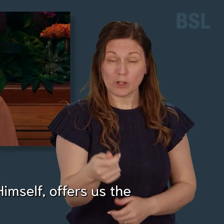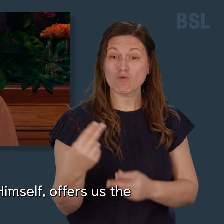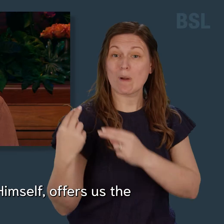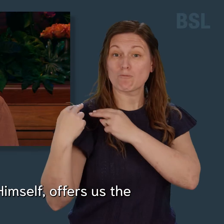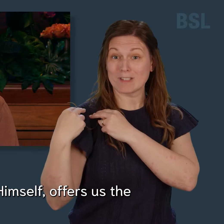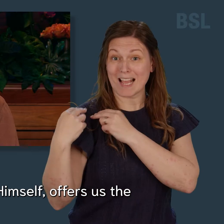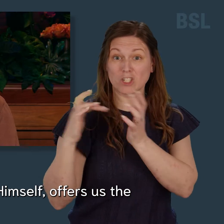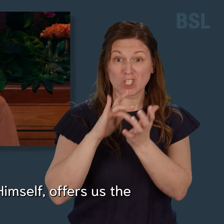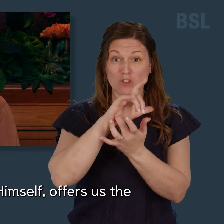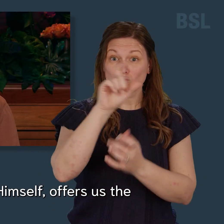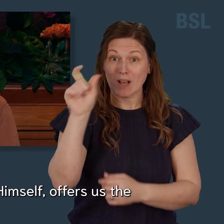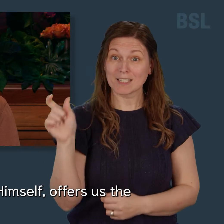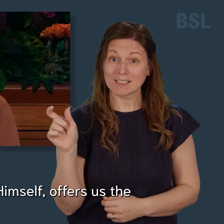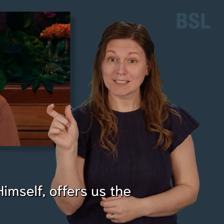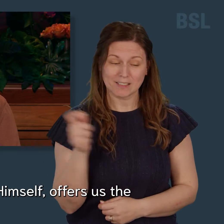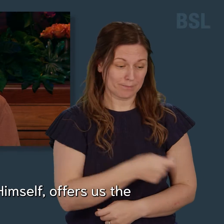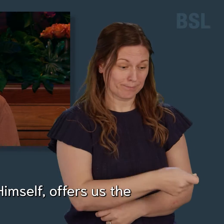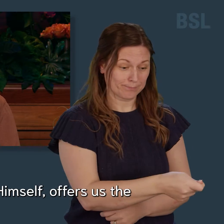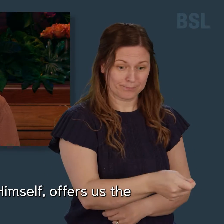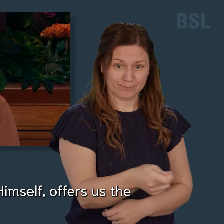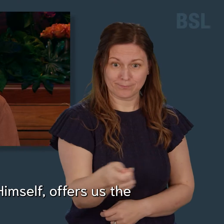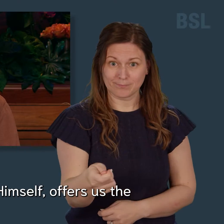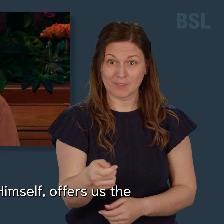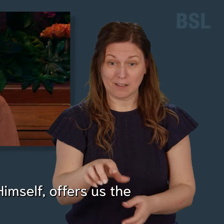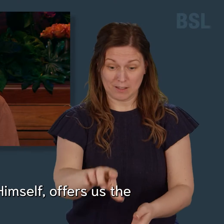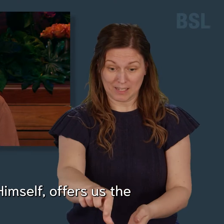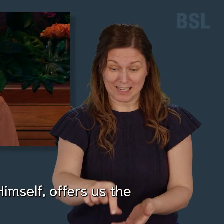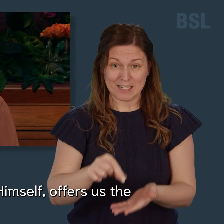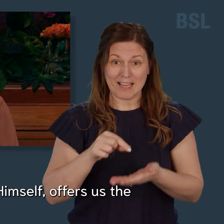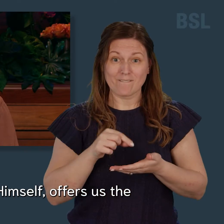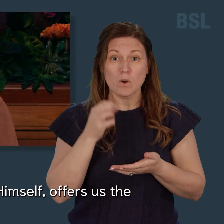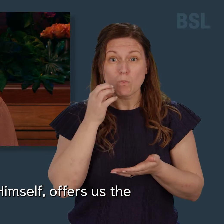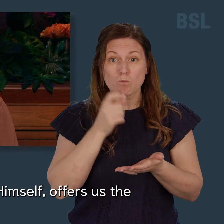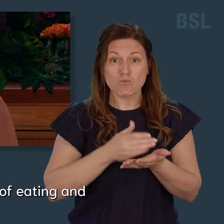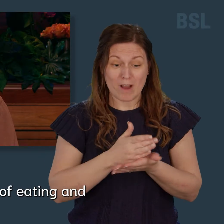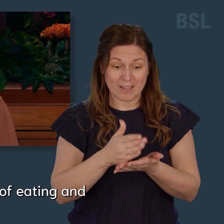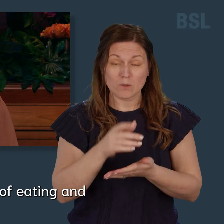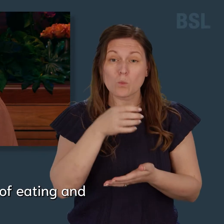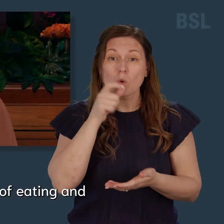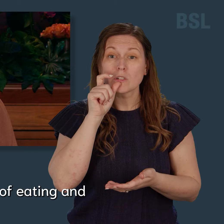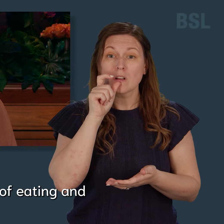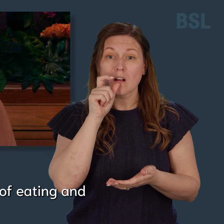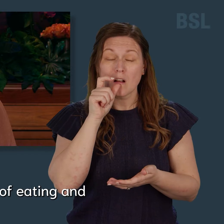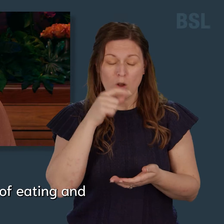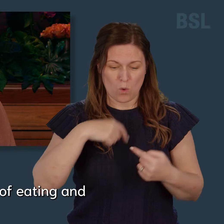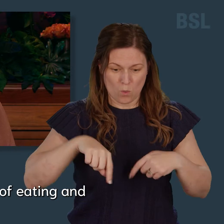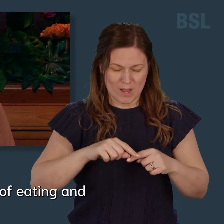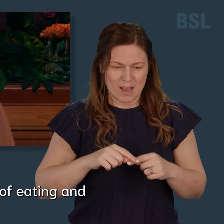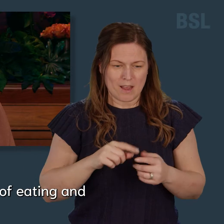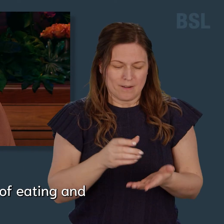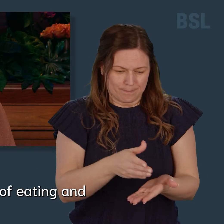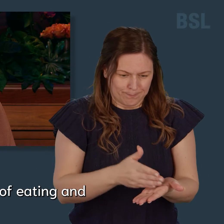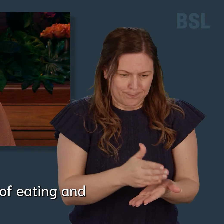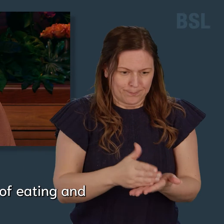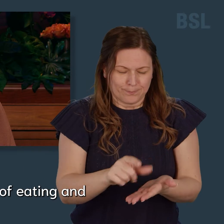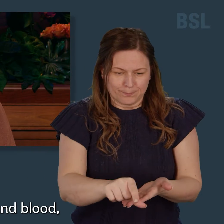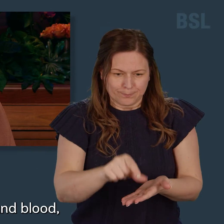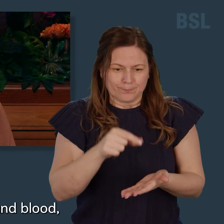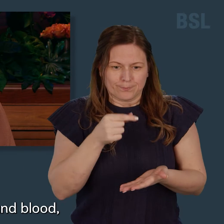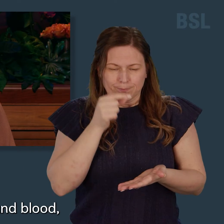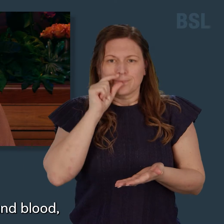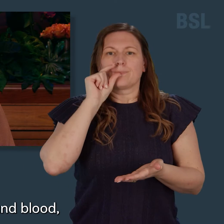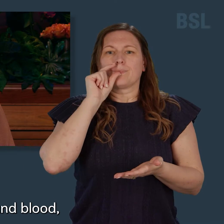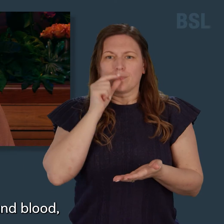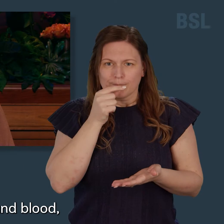representing the Savior Himself offers us the bread and water. As we perform the action of eating and drinking